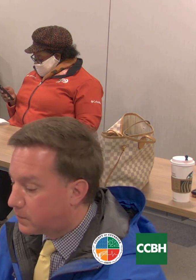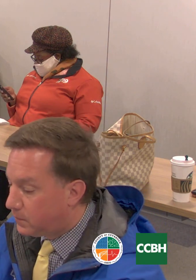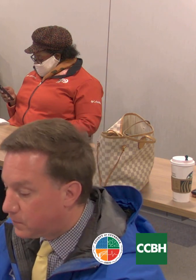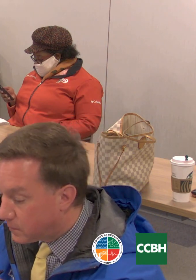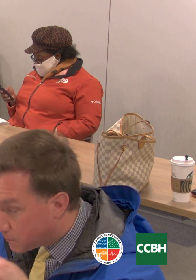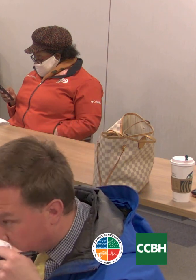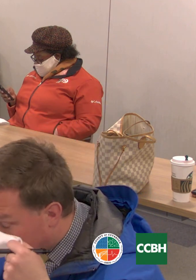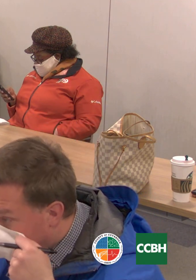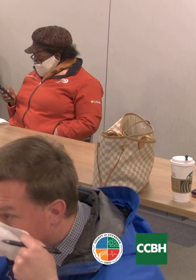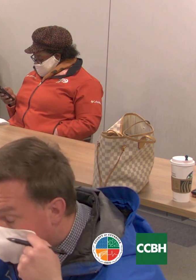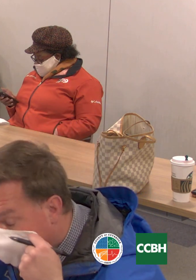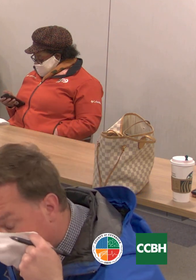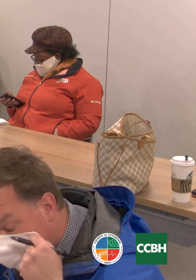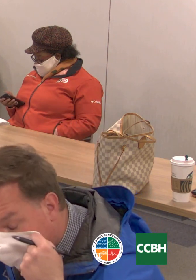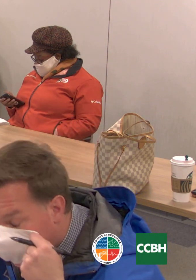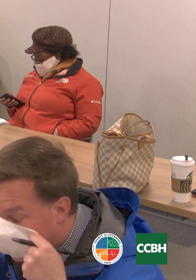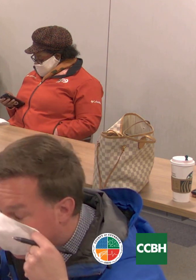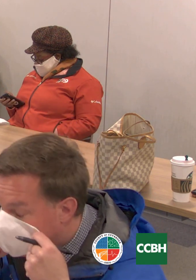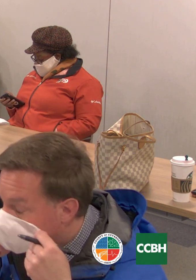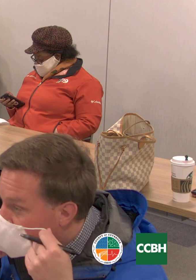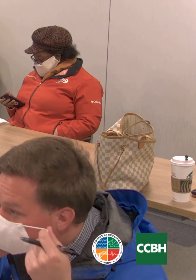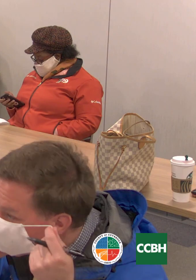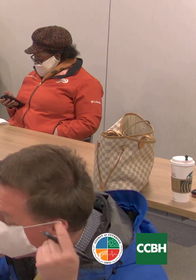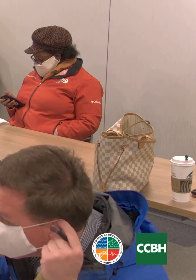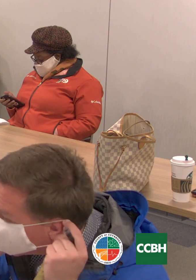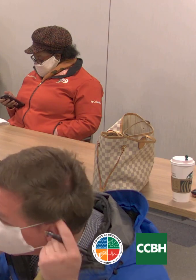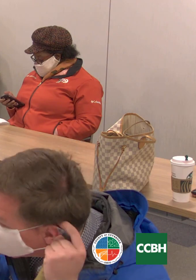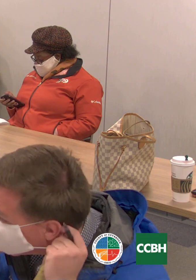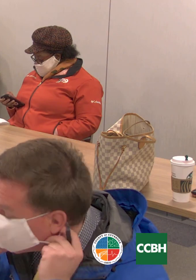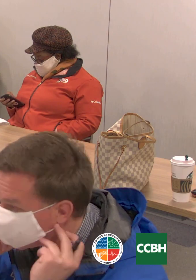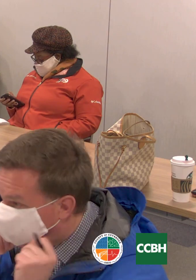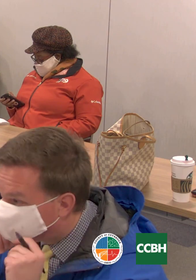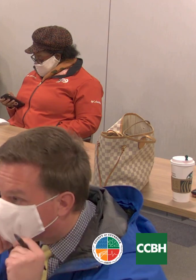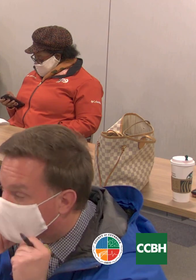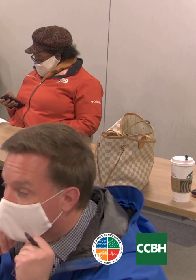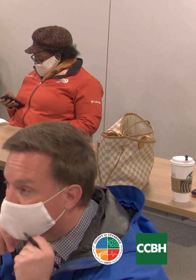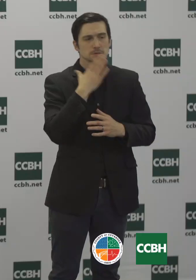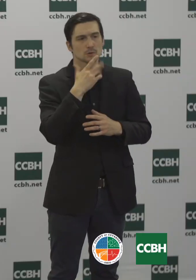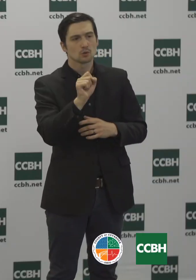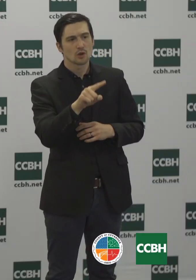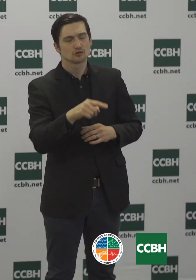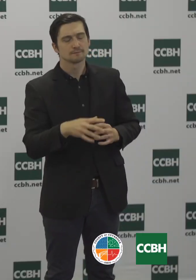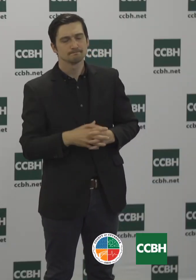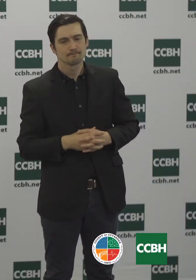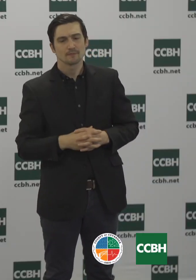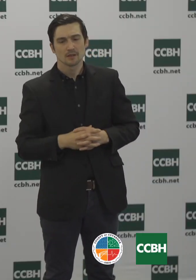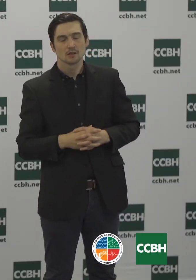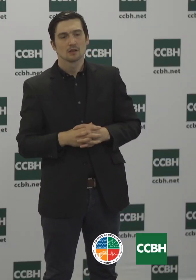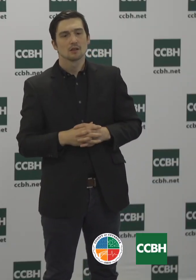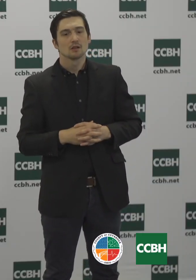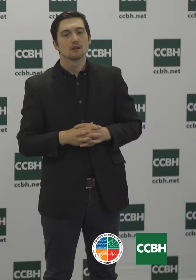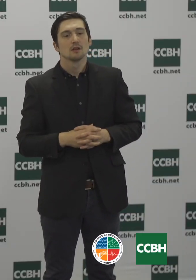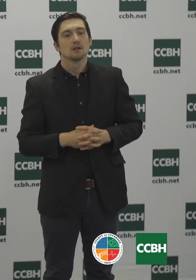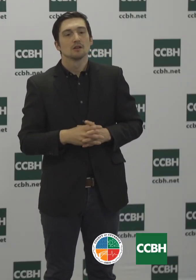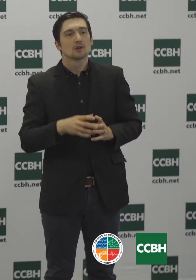right now, or are we going to have to wait a while to get the supplies and things needed? Great question. So Courtney's question is, what has been